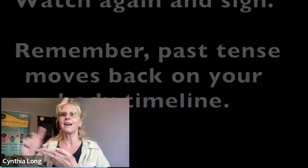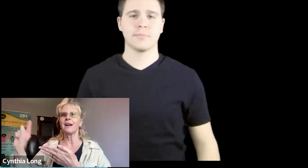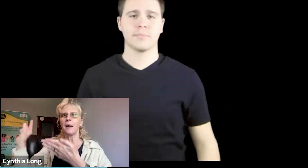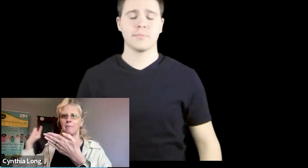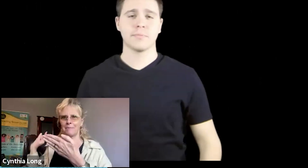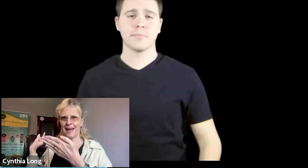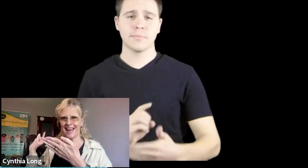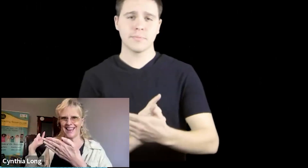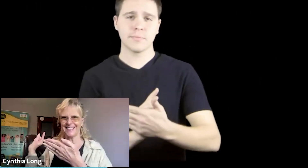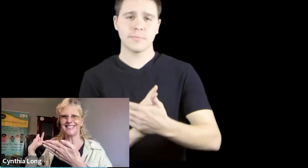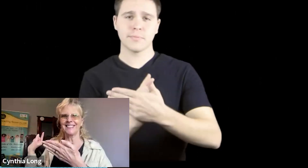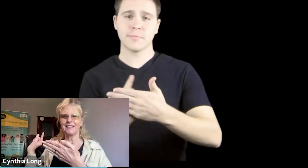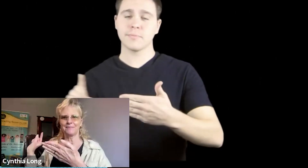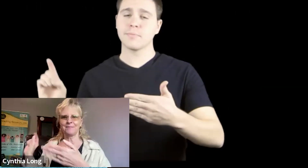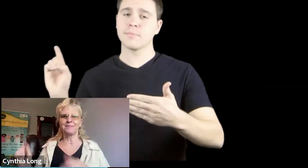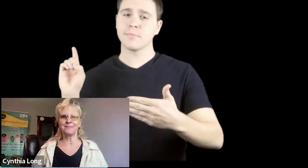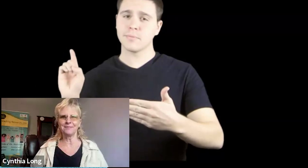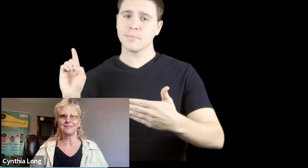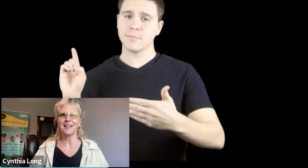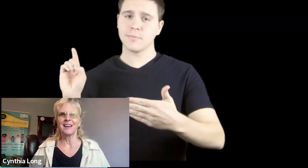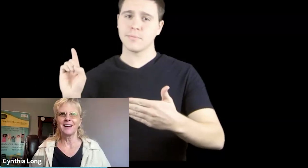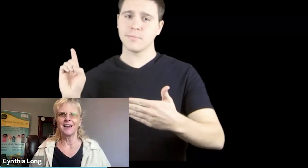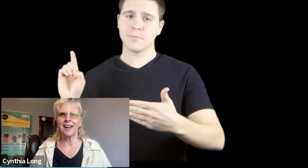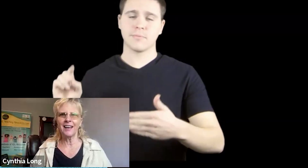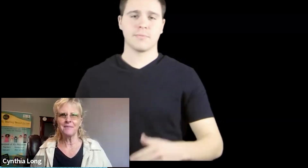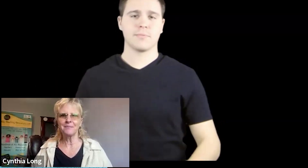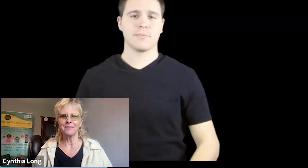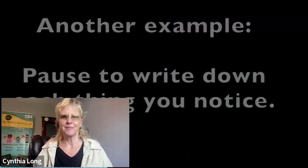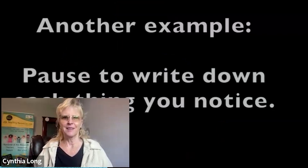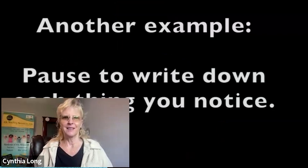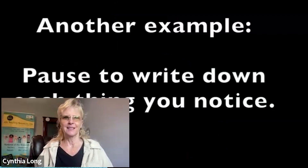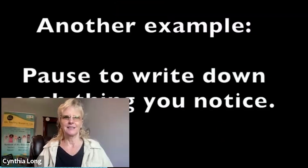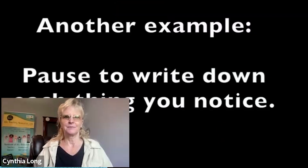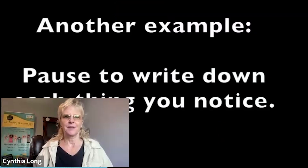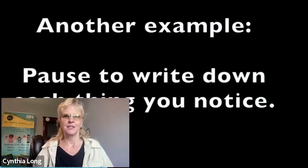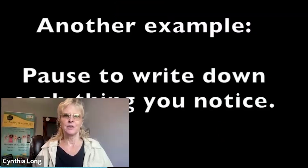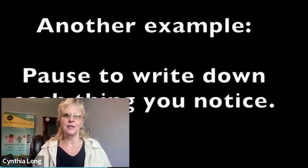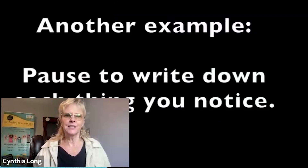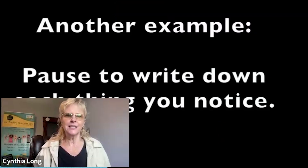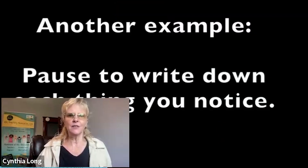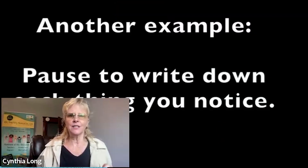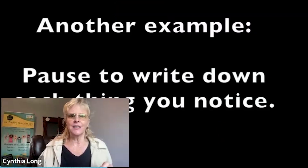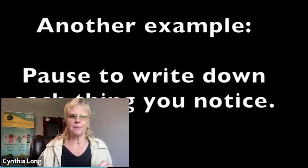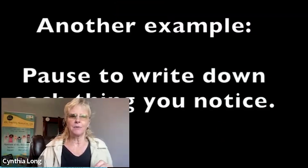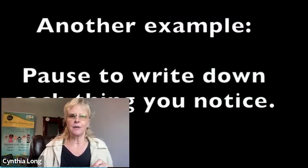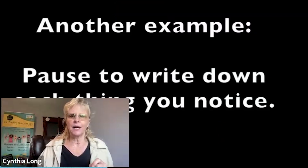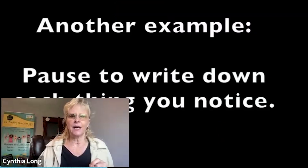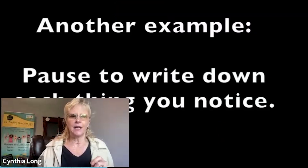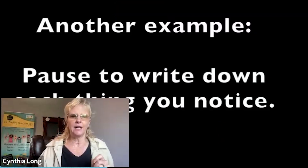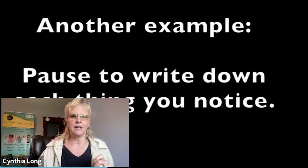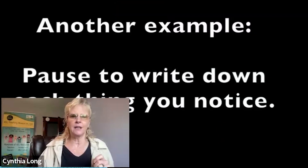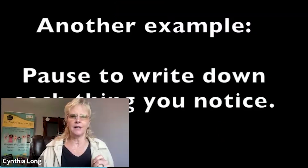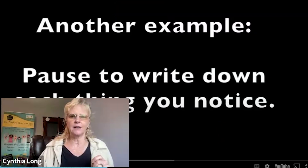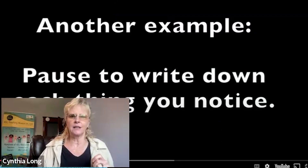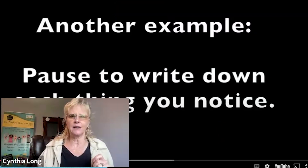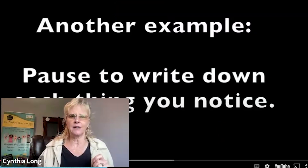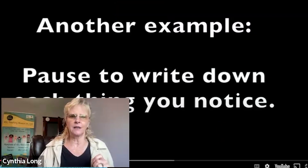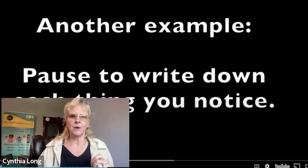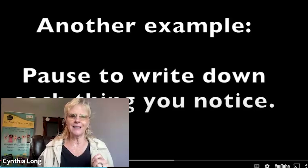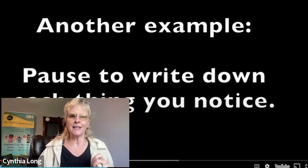past. Past. Okay. So here's another example,